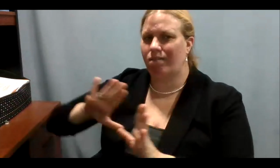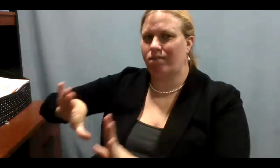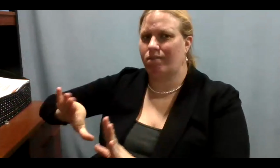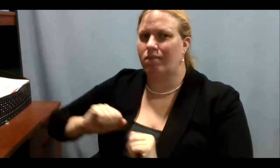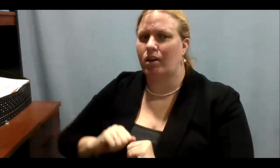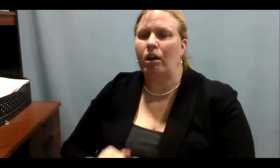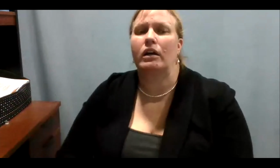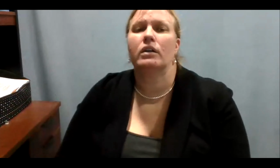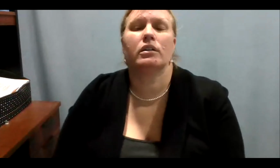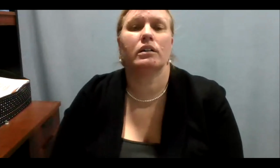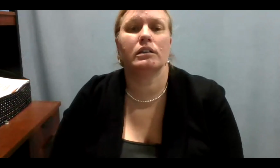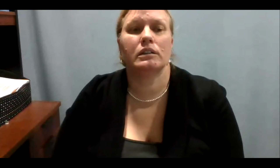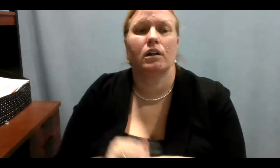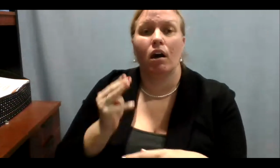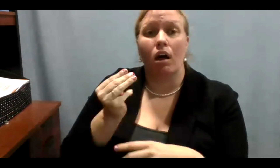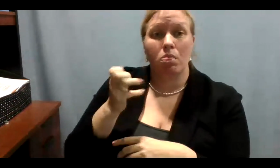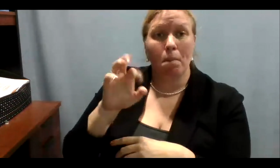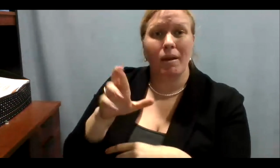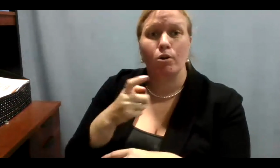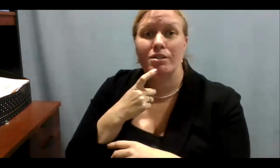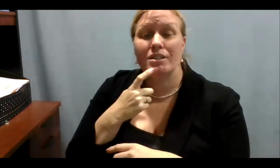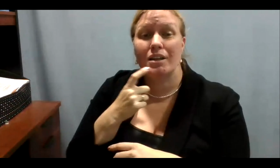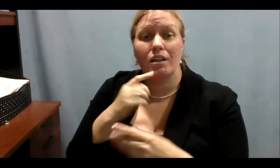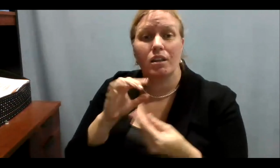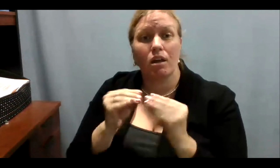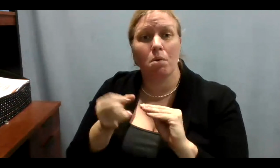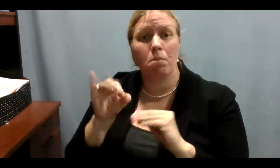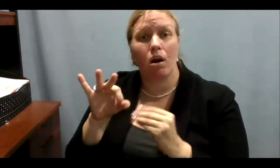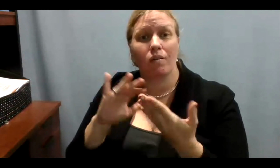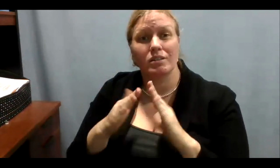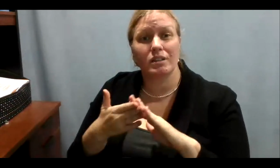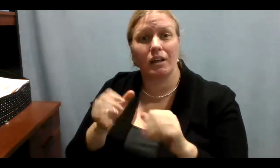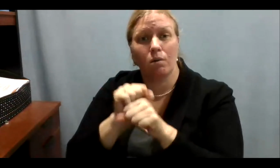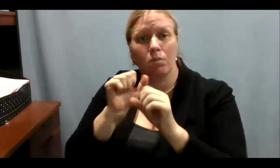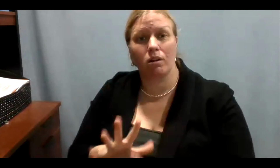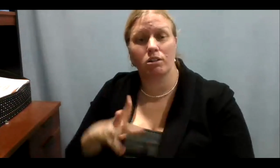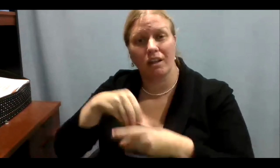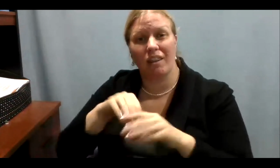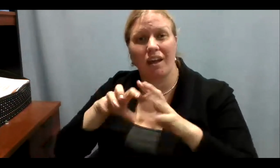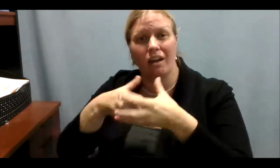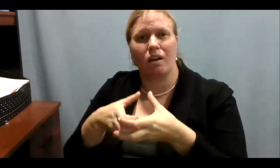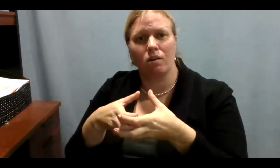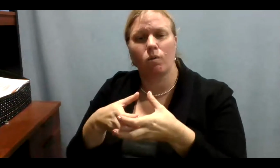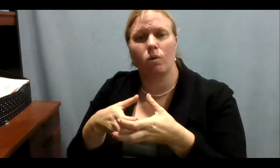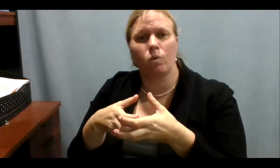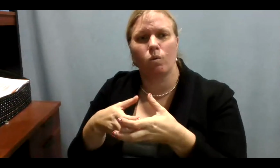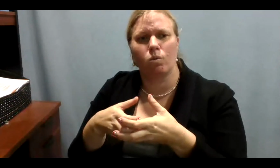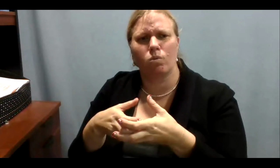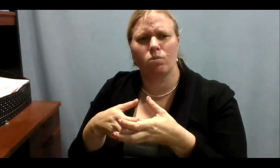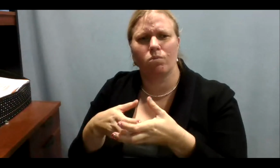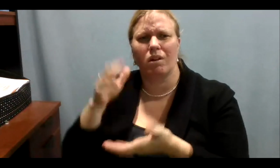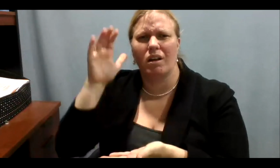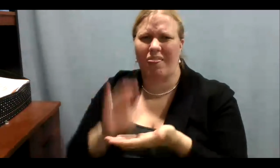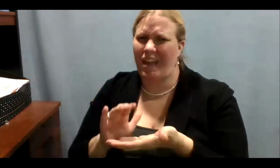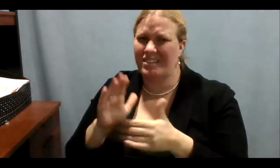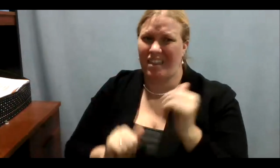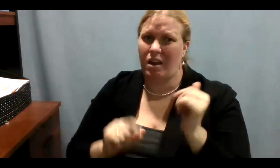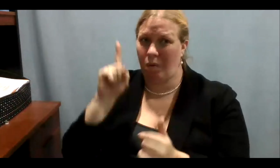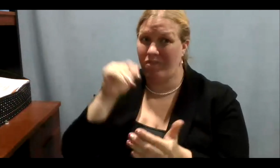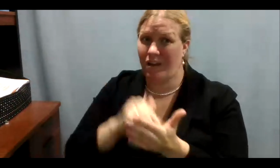And so the number of city employees that are in that category is much less than 1,000